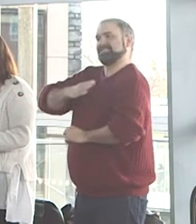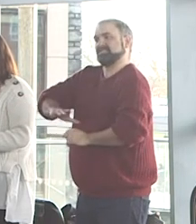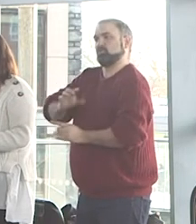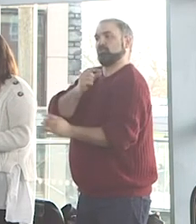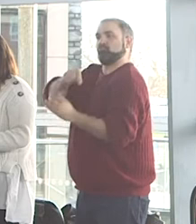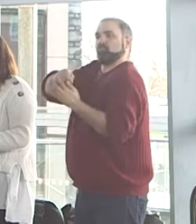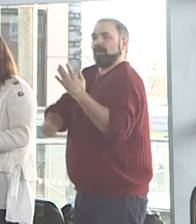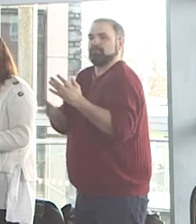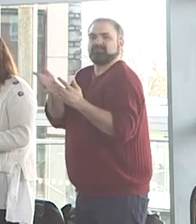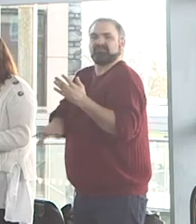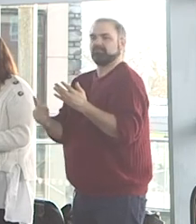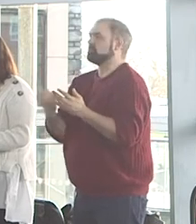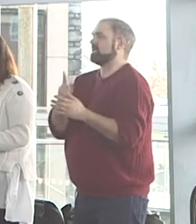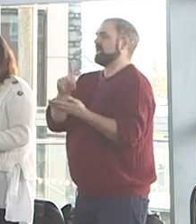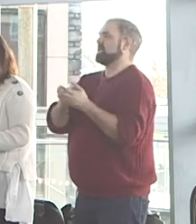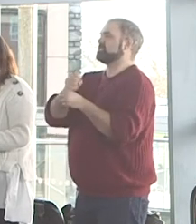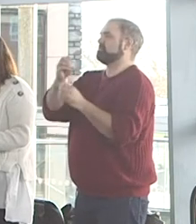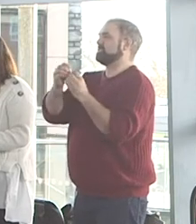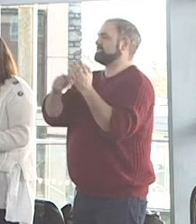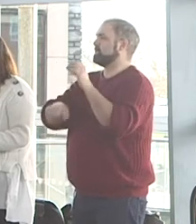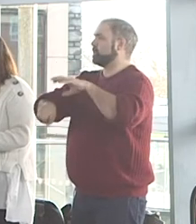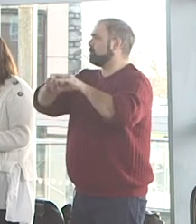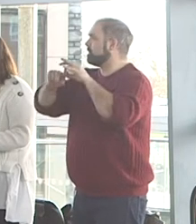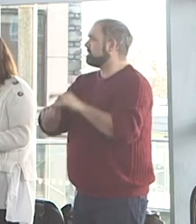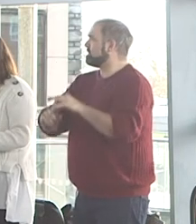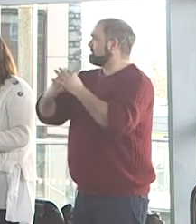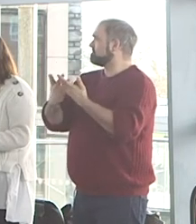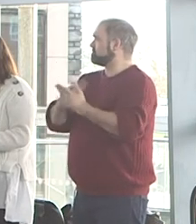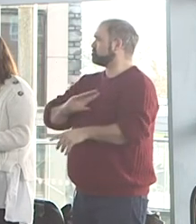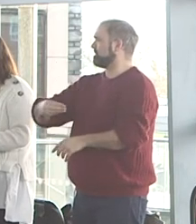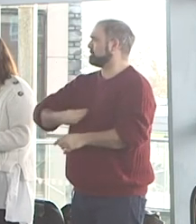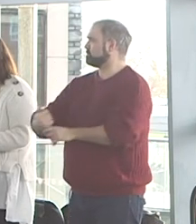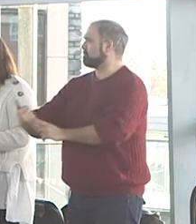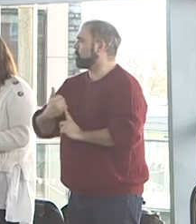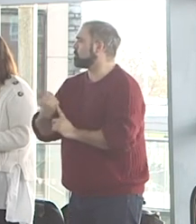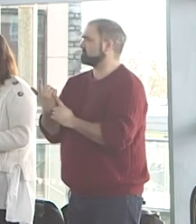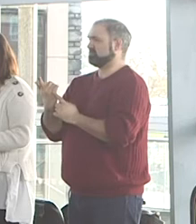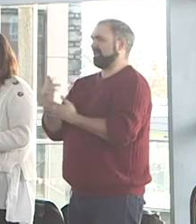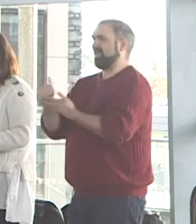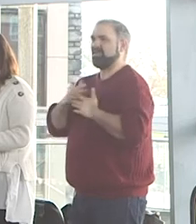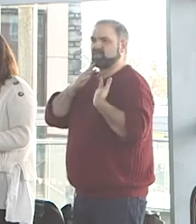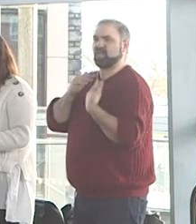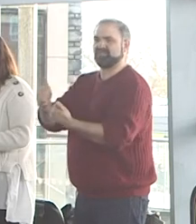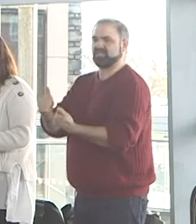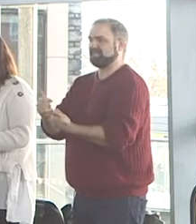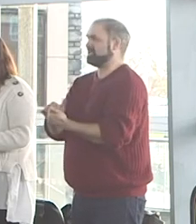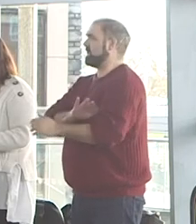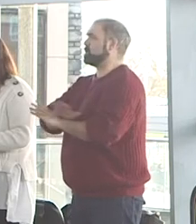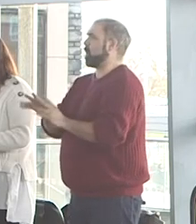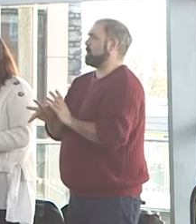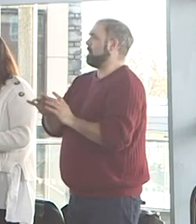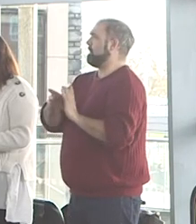of the LGBTQ community, such as HIV medication, trans support, and health services, and non-binary